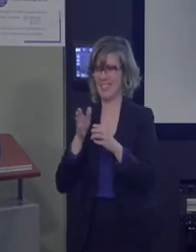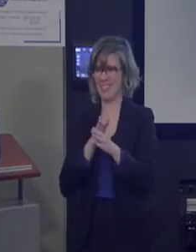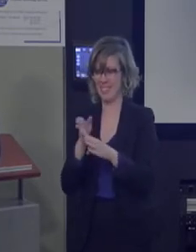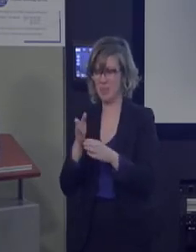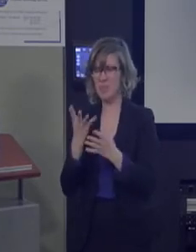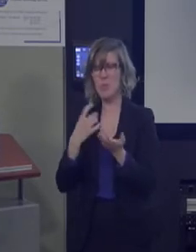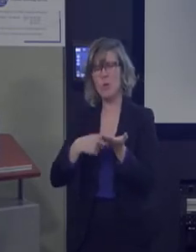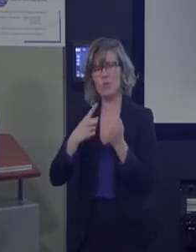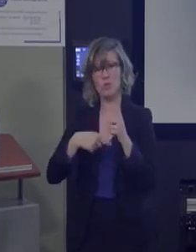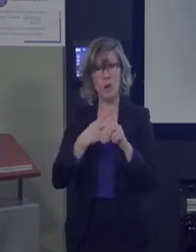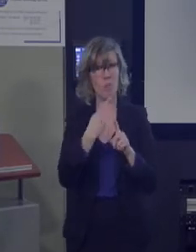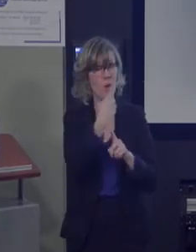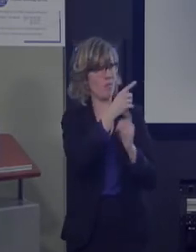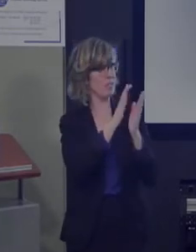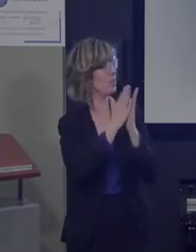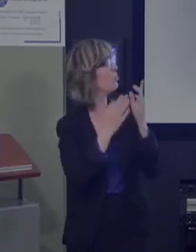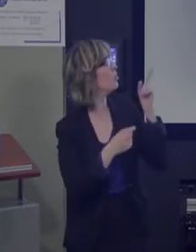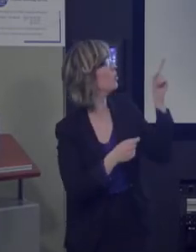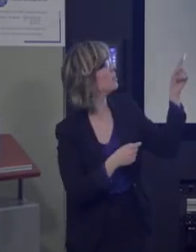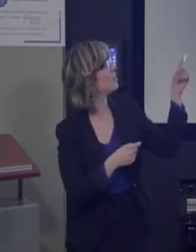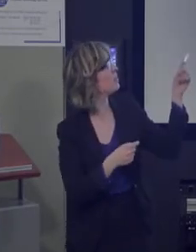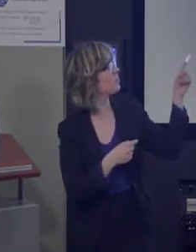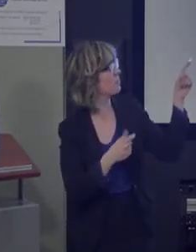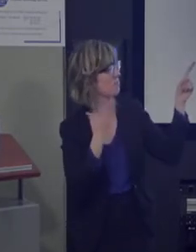Quadrant, which some of you may have read.